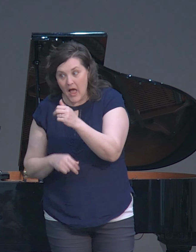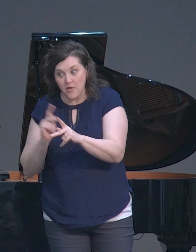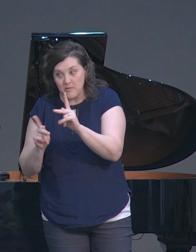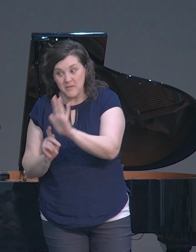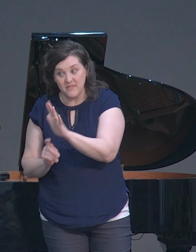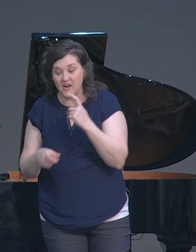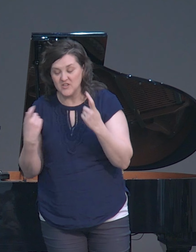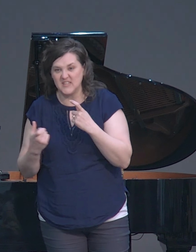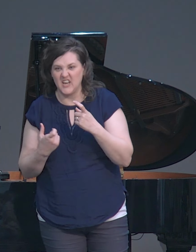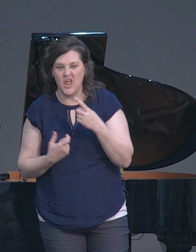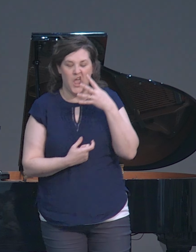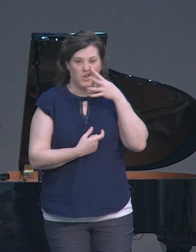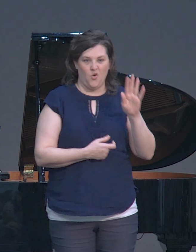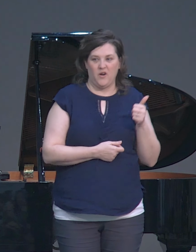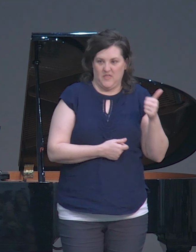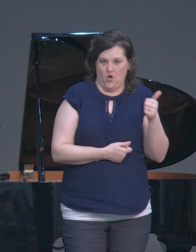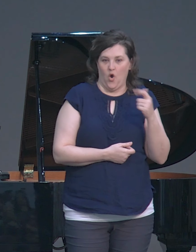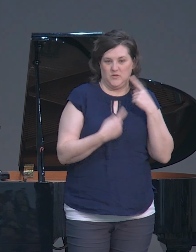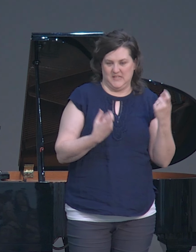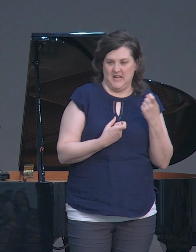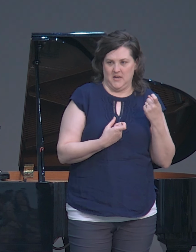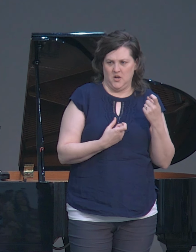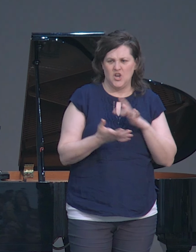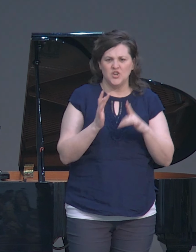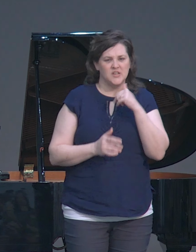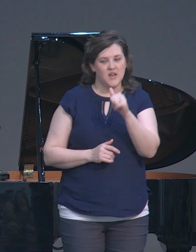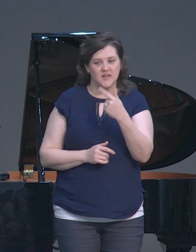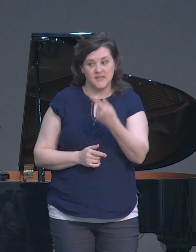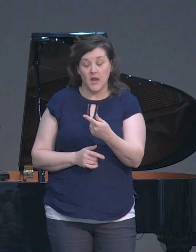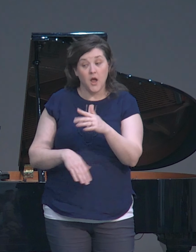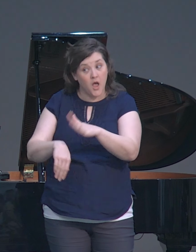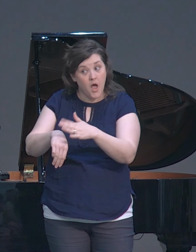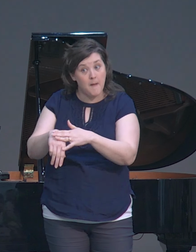wasn't talking about this issue preventatively.